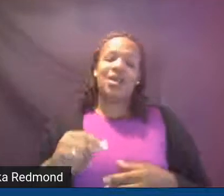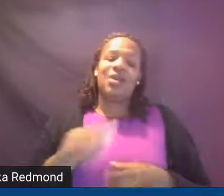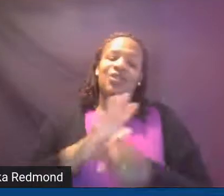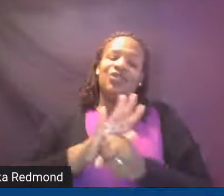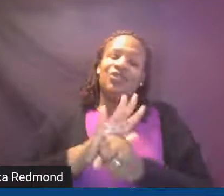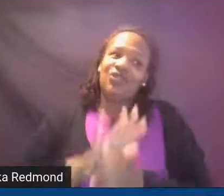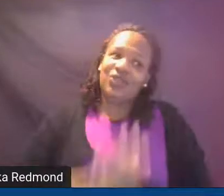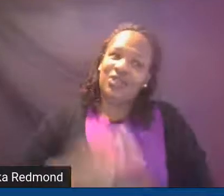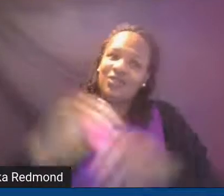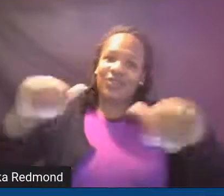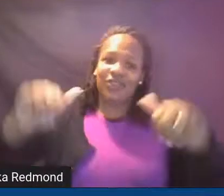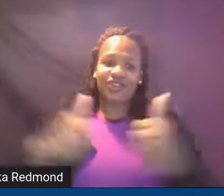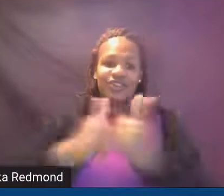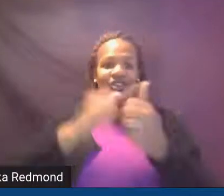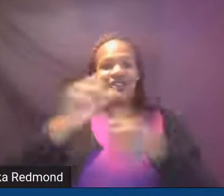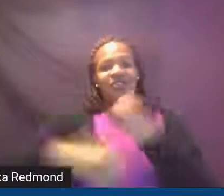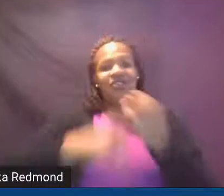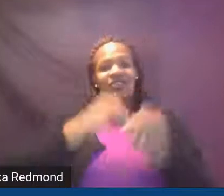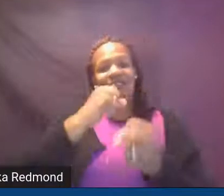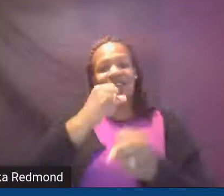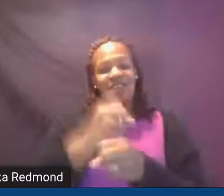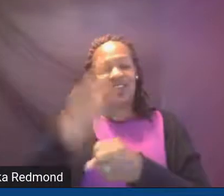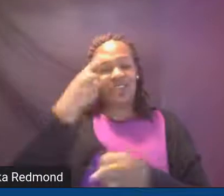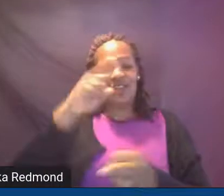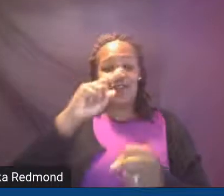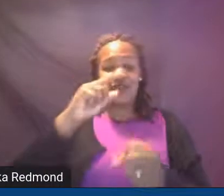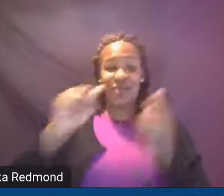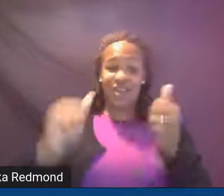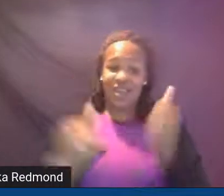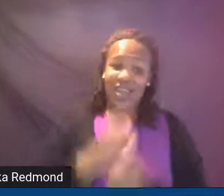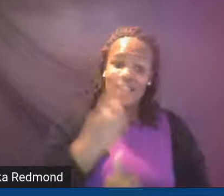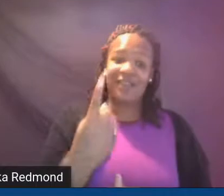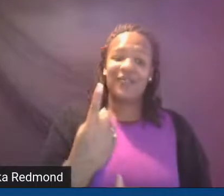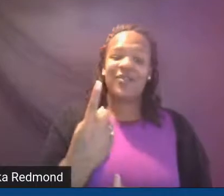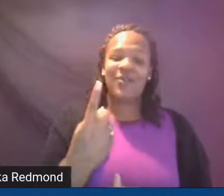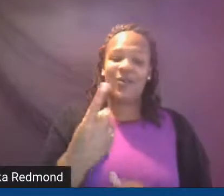for everyone. This is how